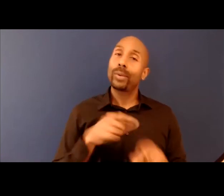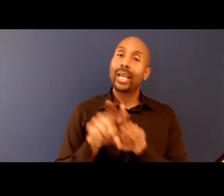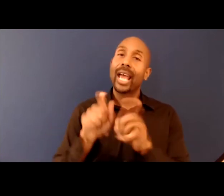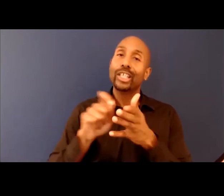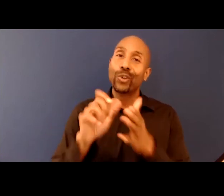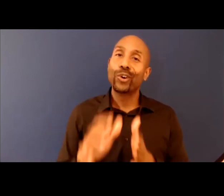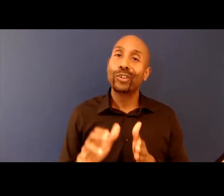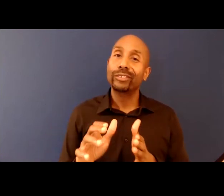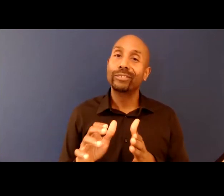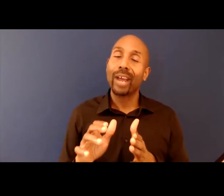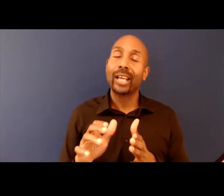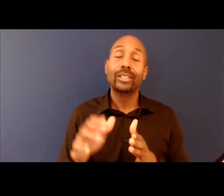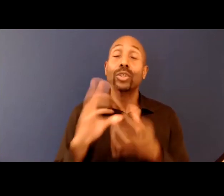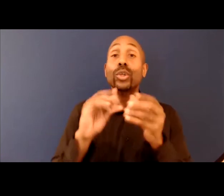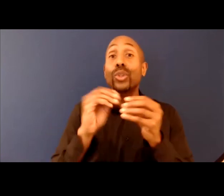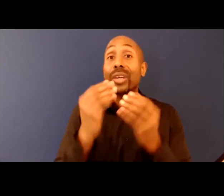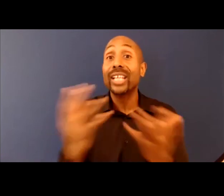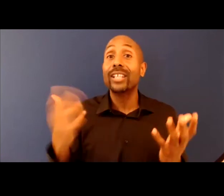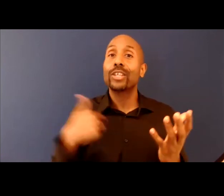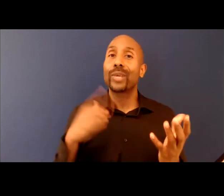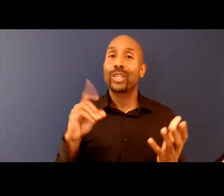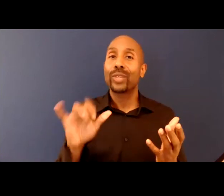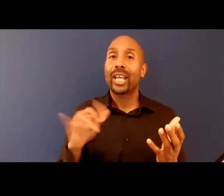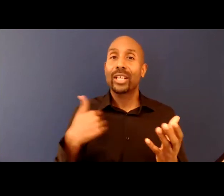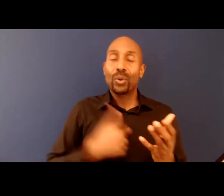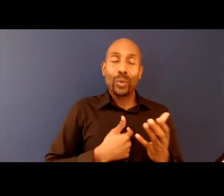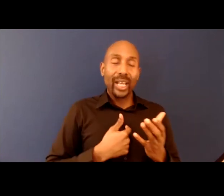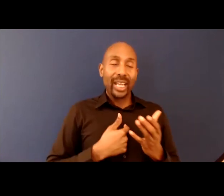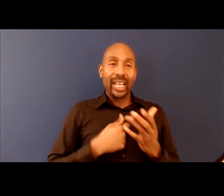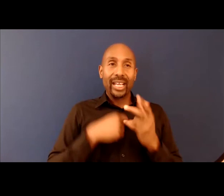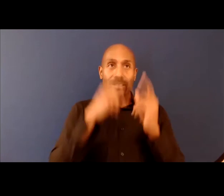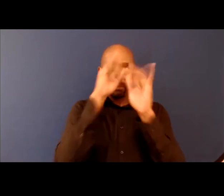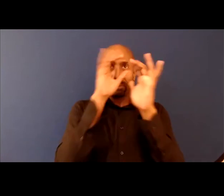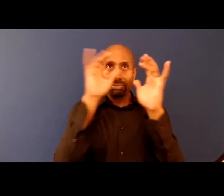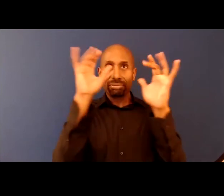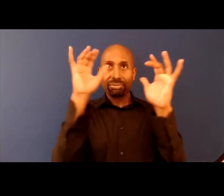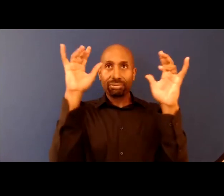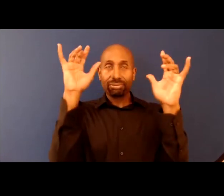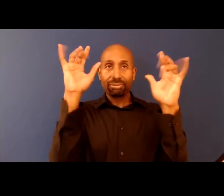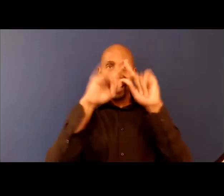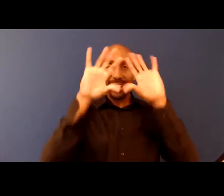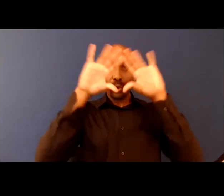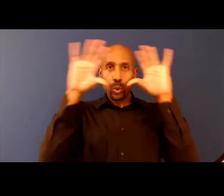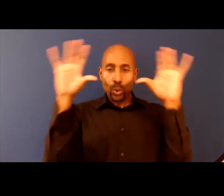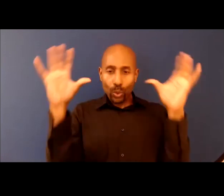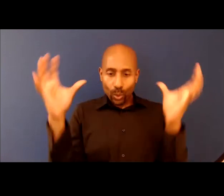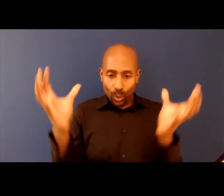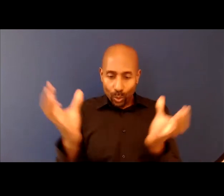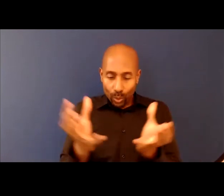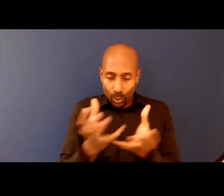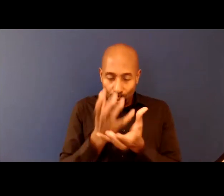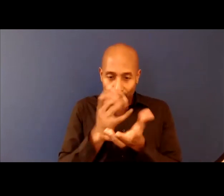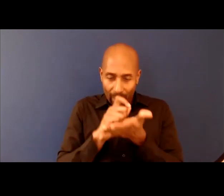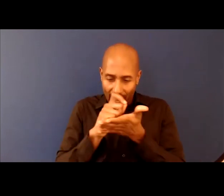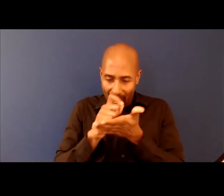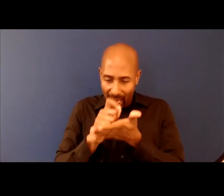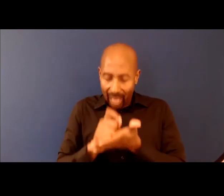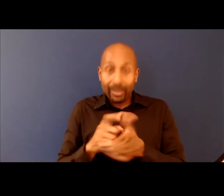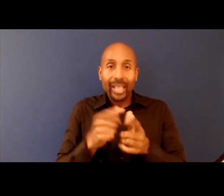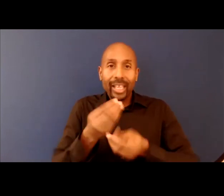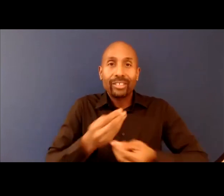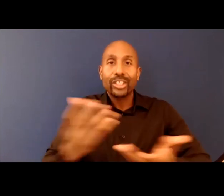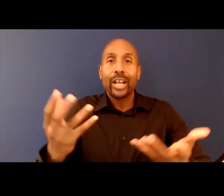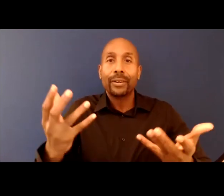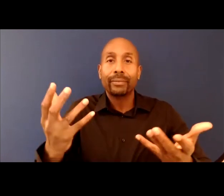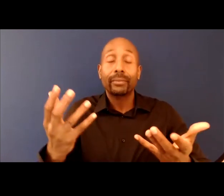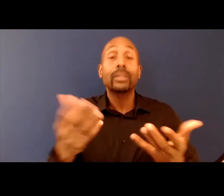our experiences and we share them to folks. That's all you gotta do for the next 9 minutes, is to take